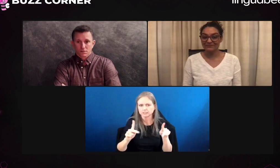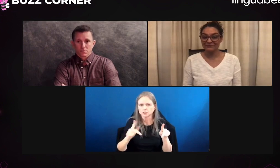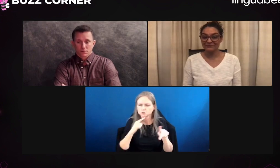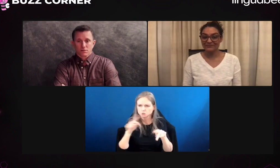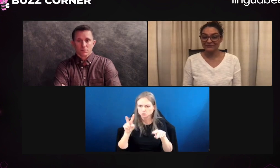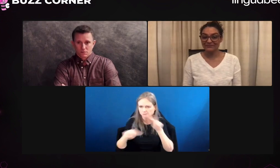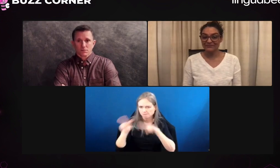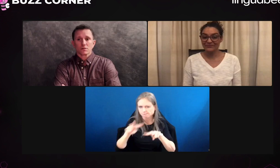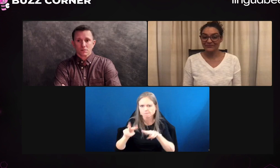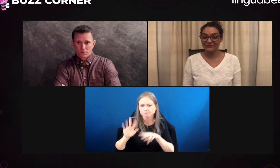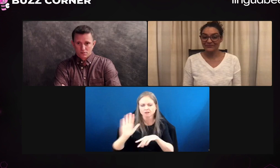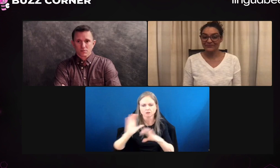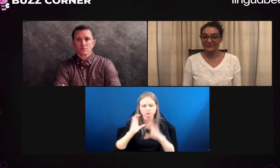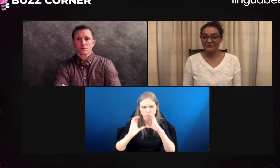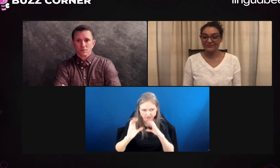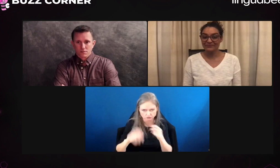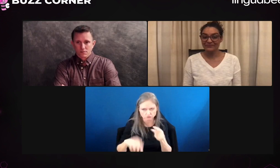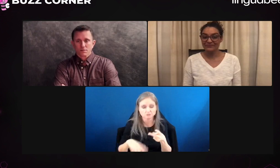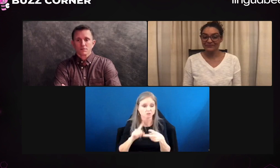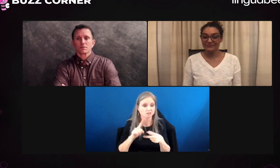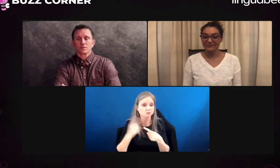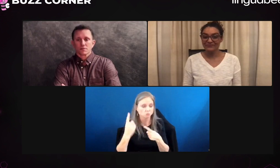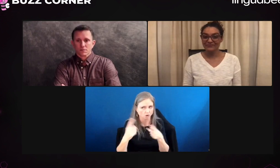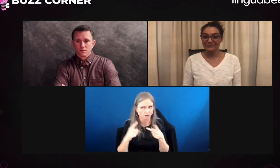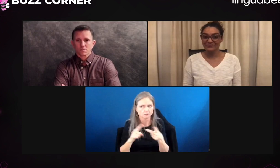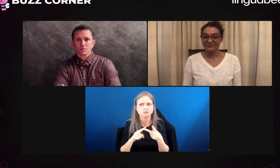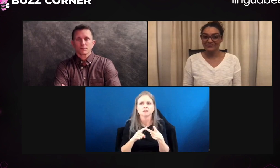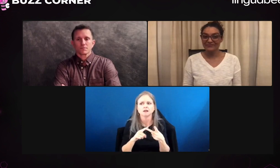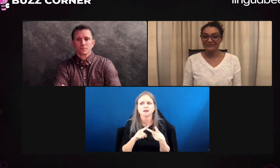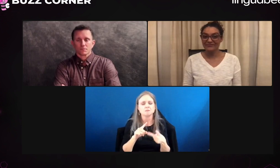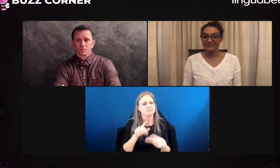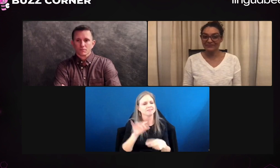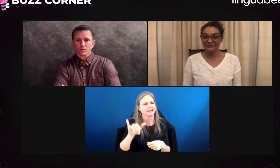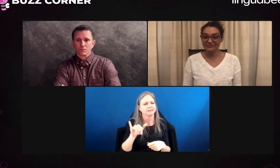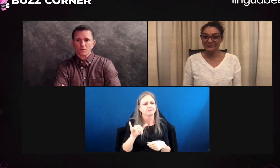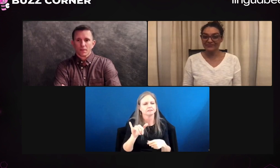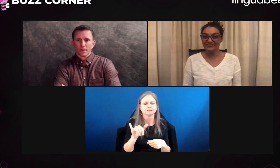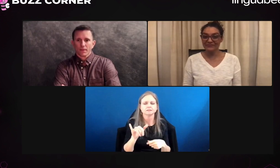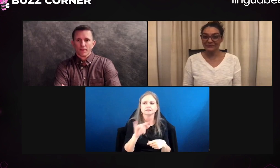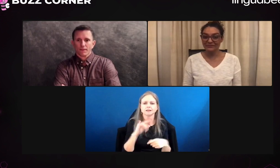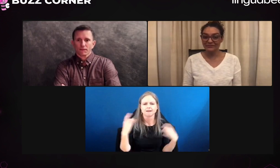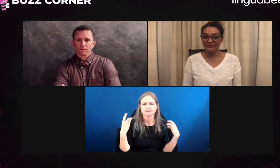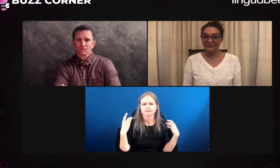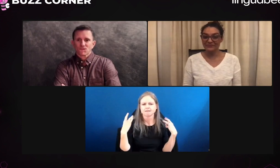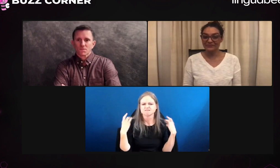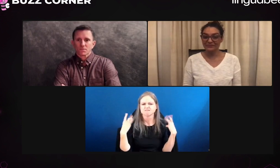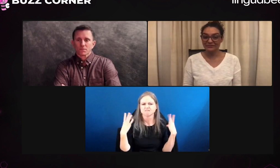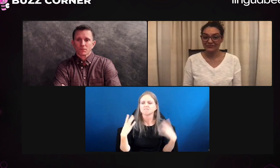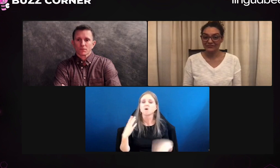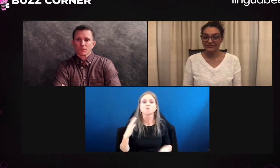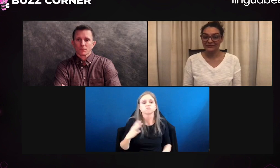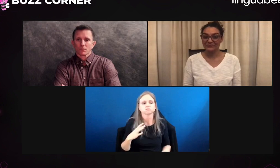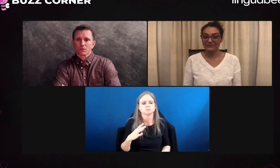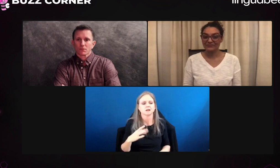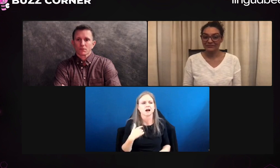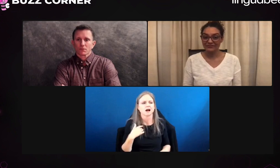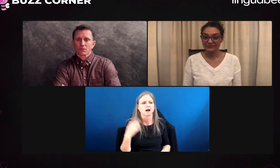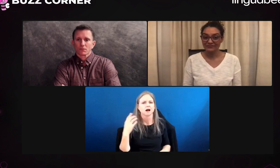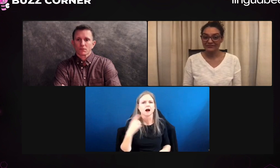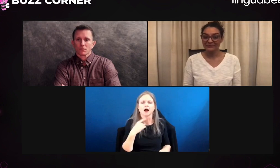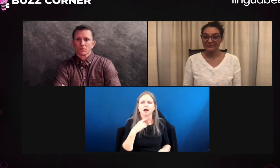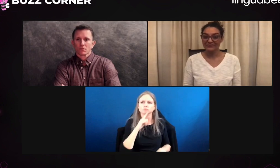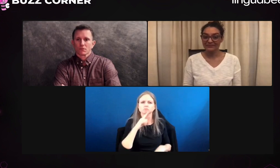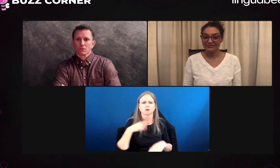then that interpreter leaves, and they have robbed me of the opportunity to really become someone who partakes in